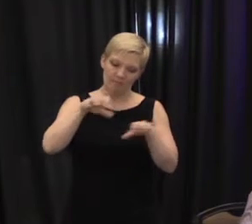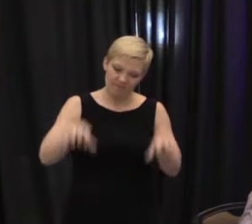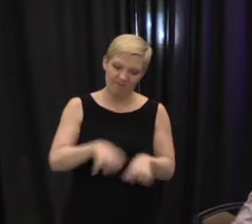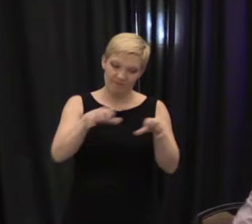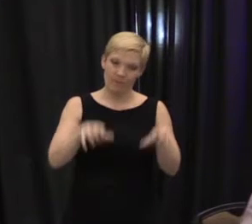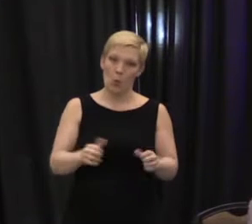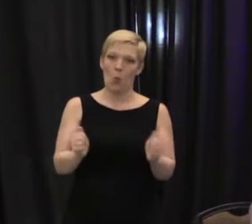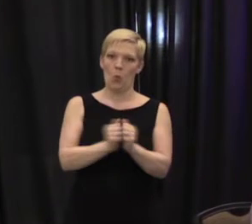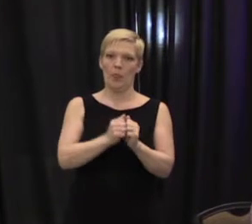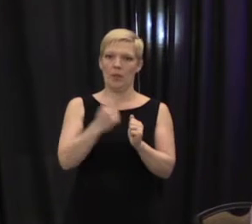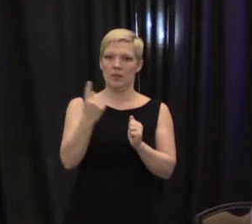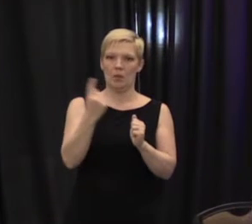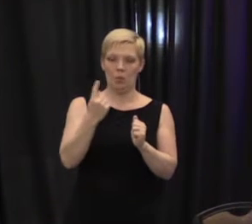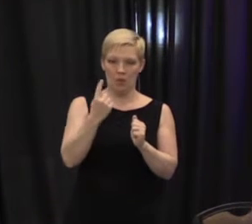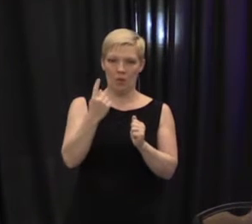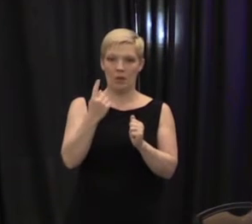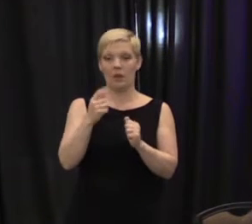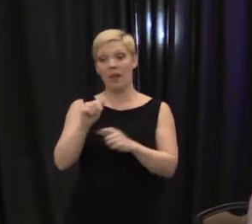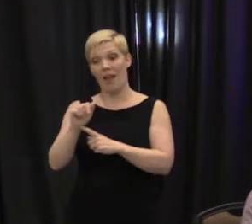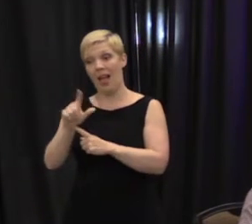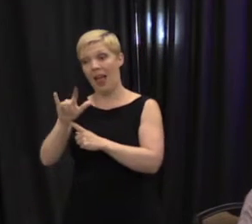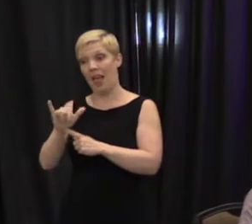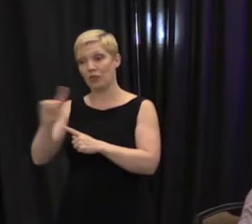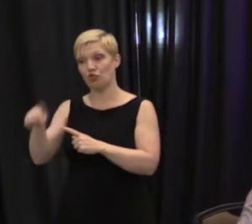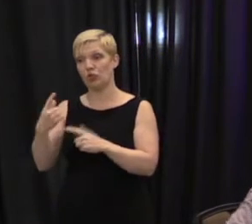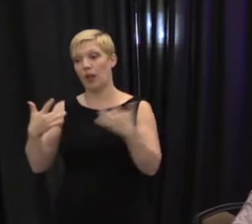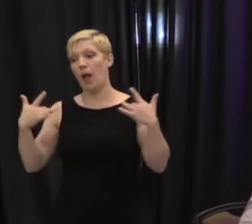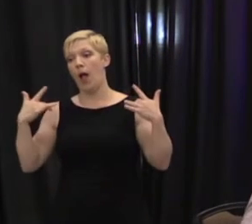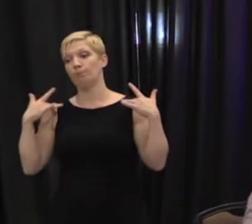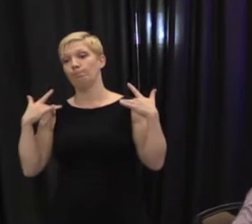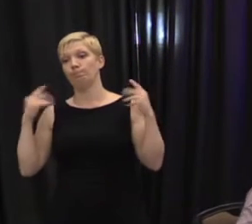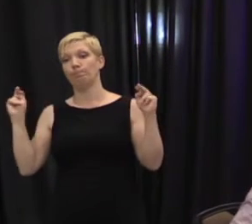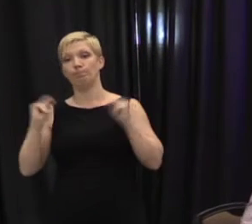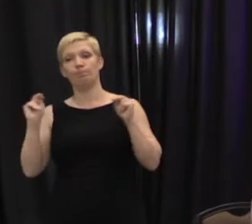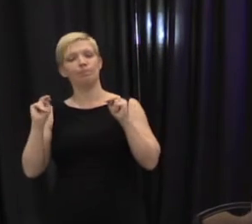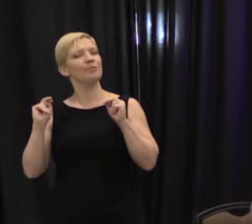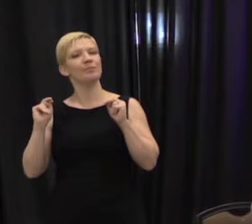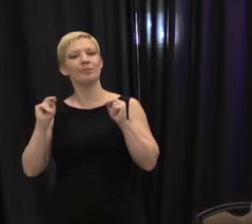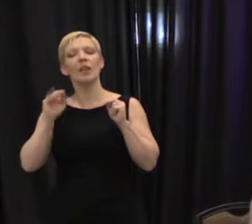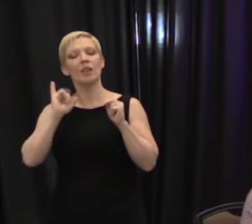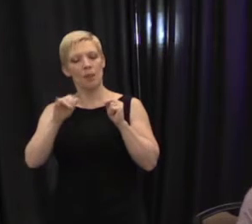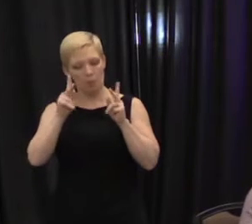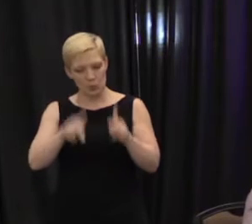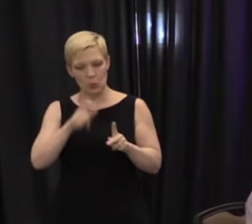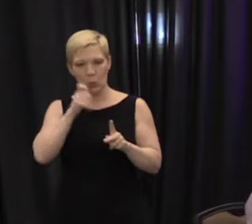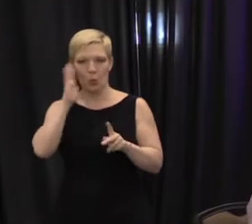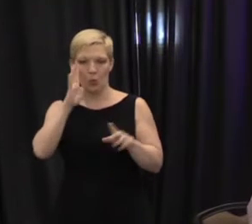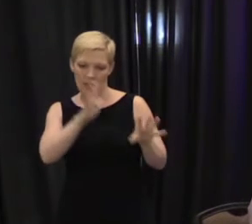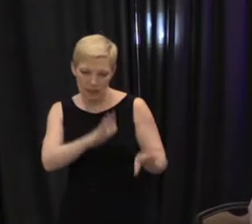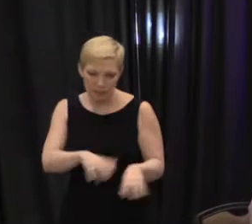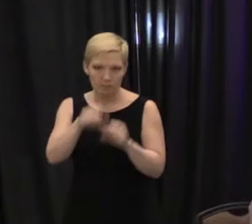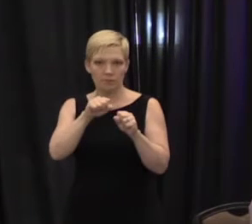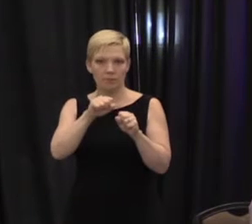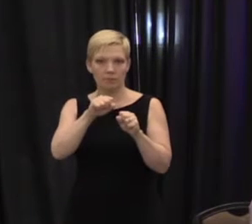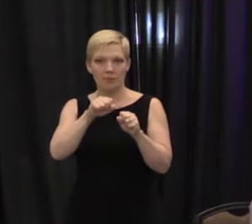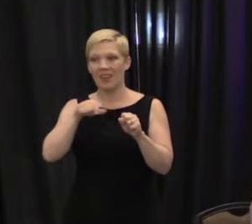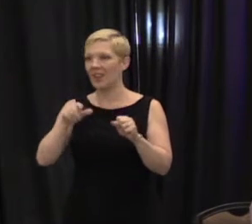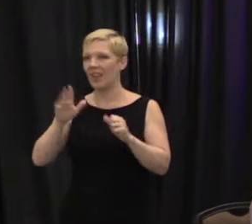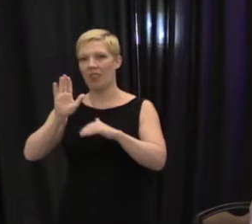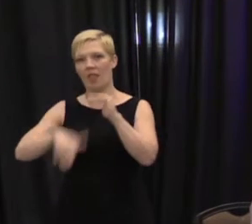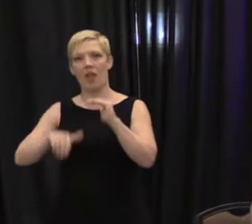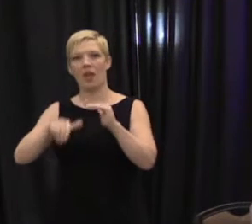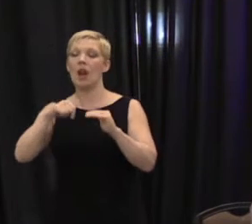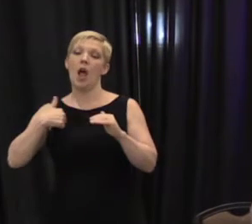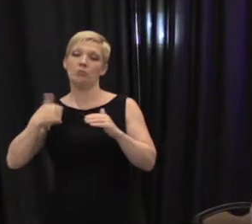letting someone who you're saying you're in allyship with take the brunt of being the person to speak up, not being burdened by something